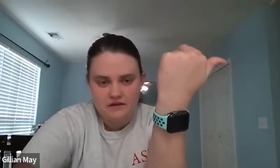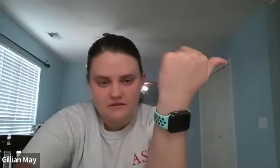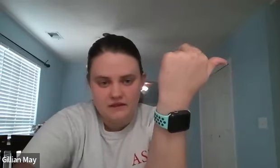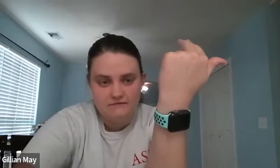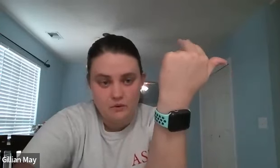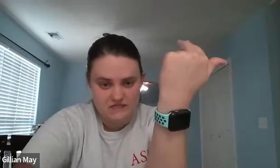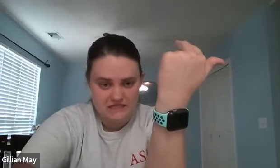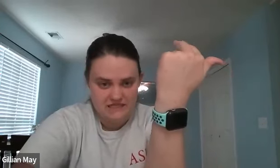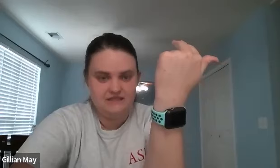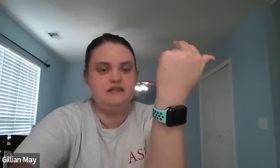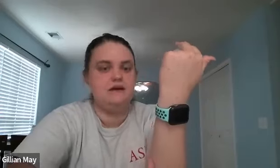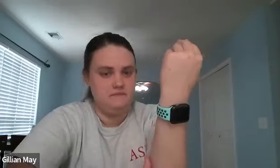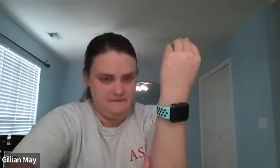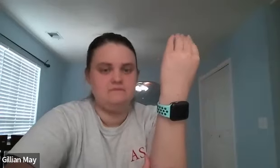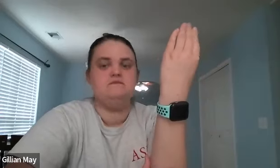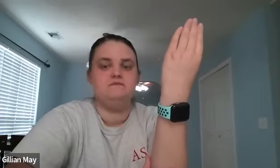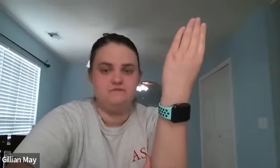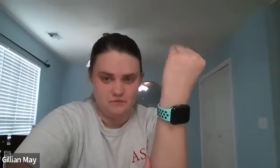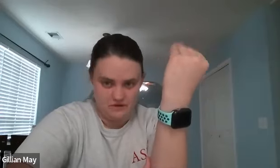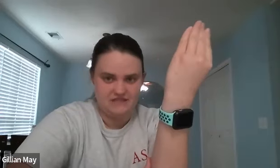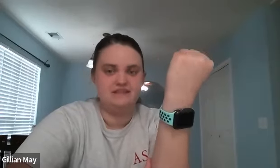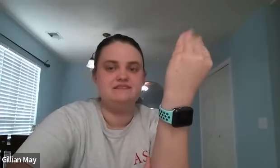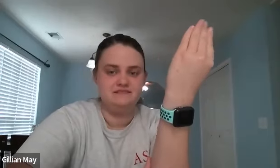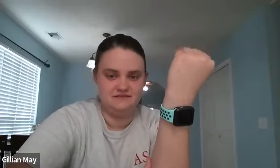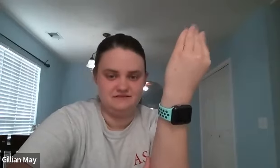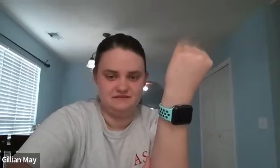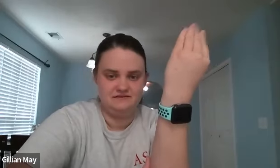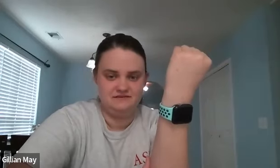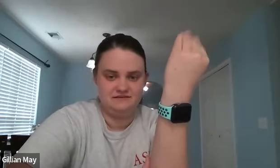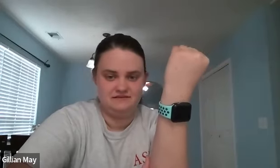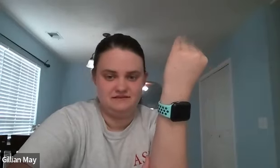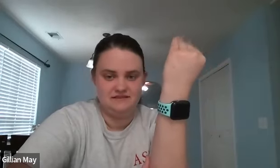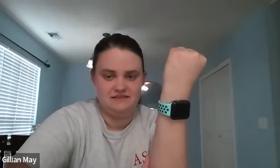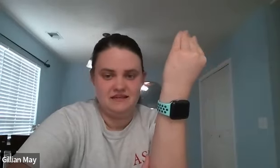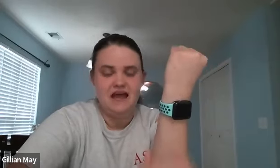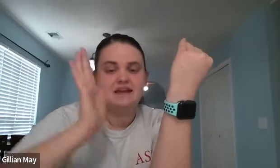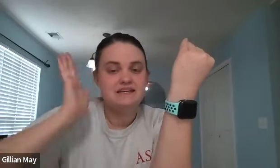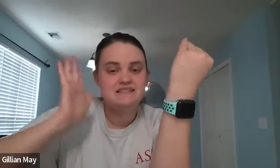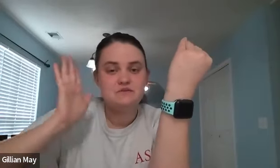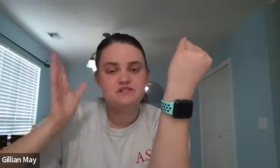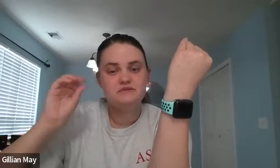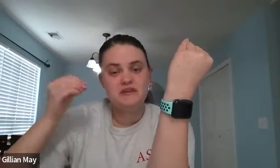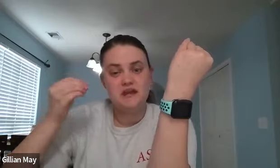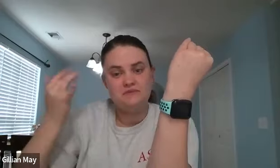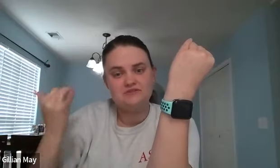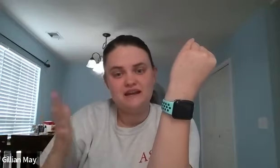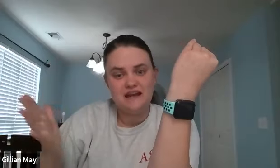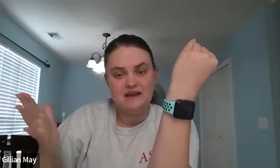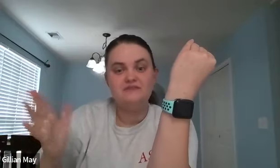Then we have 14. Yep. 14. Hi, Nancy. We're doing the numbers right now.